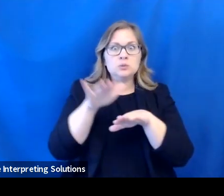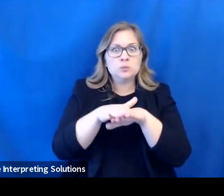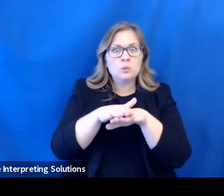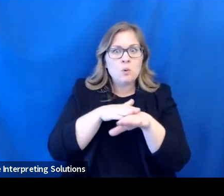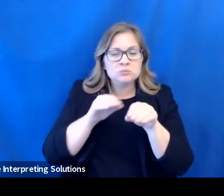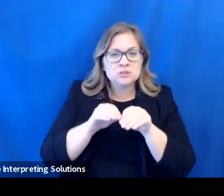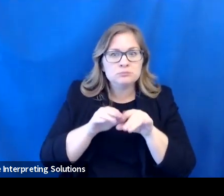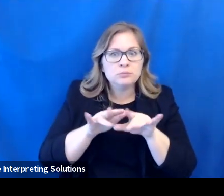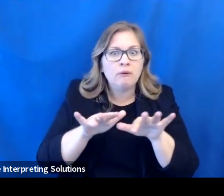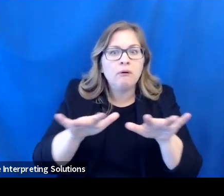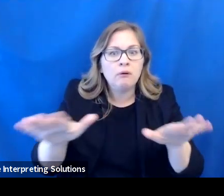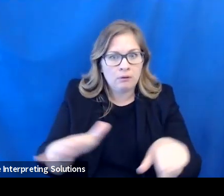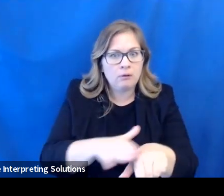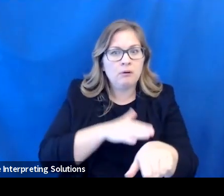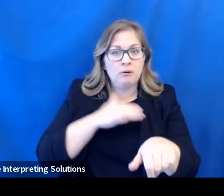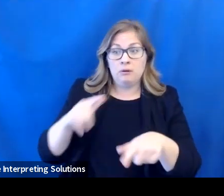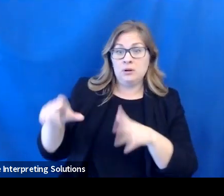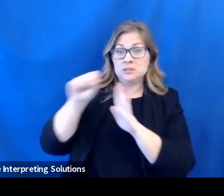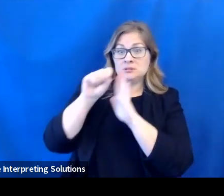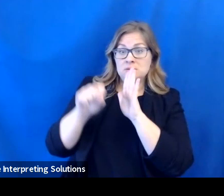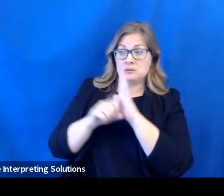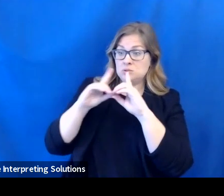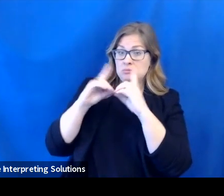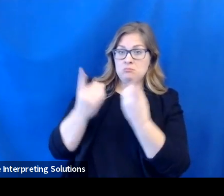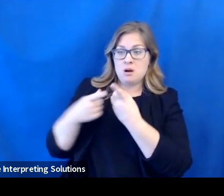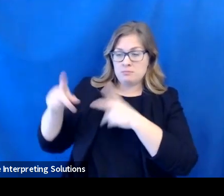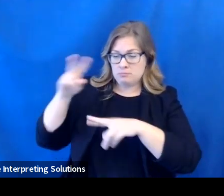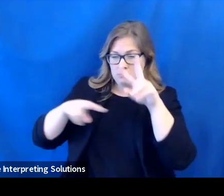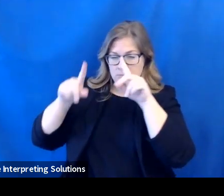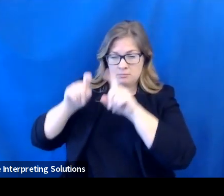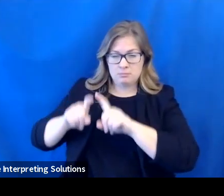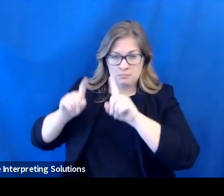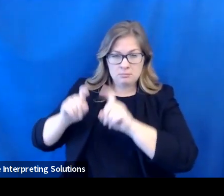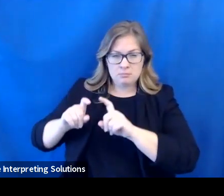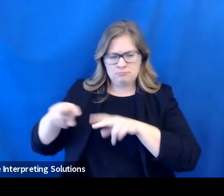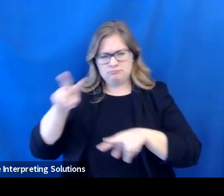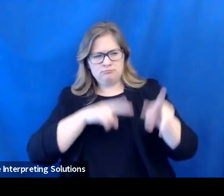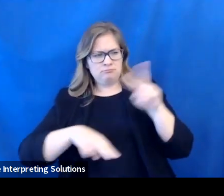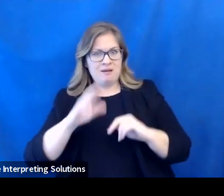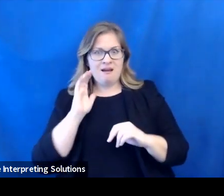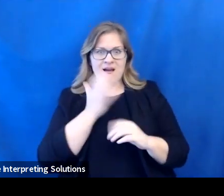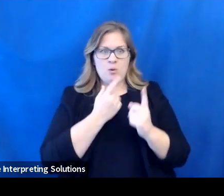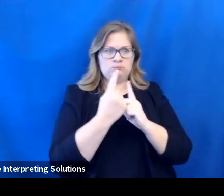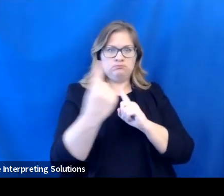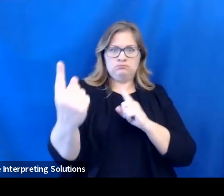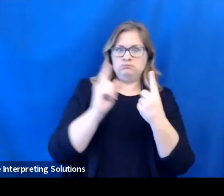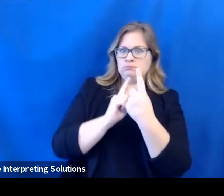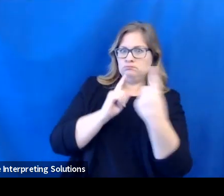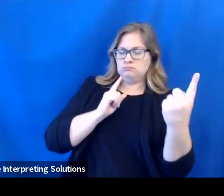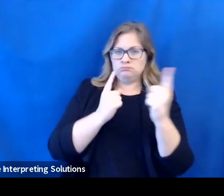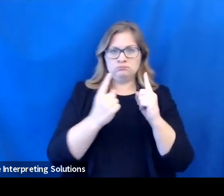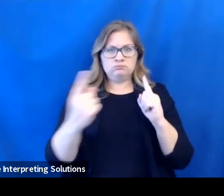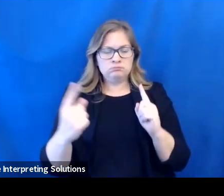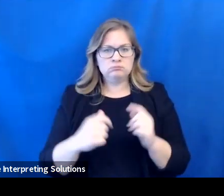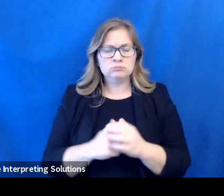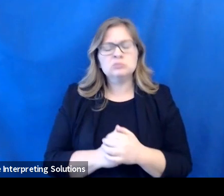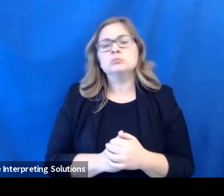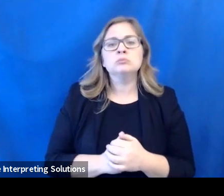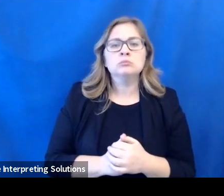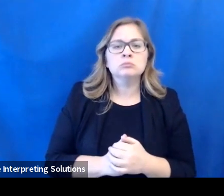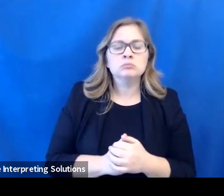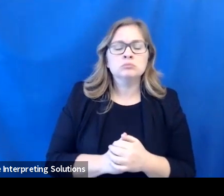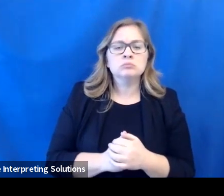to look at the rate at which COVID-19 cases are doubling. That is a kind of a key metric that